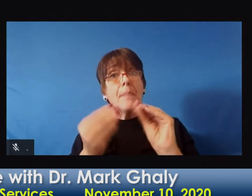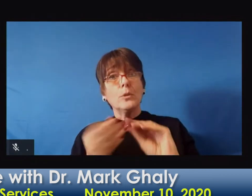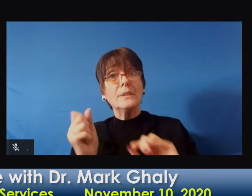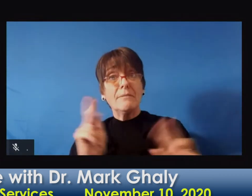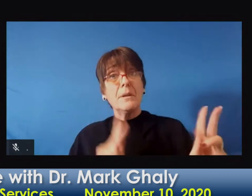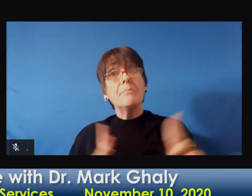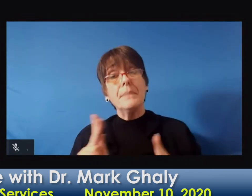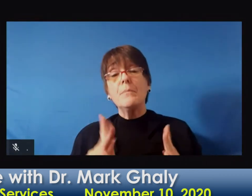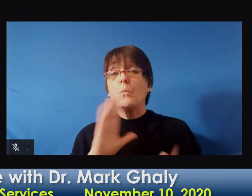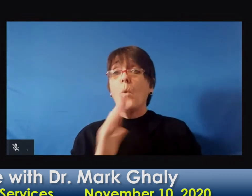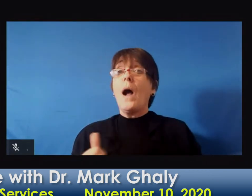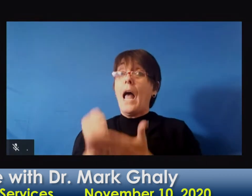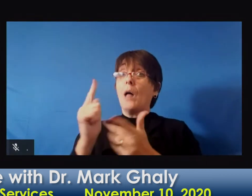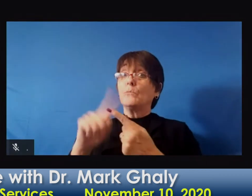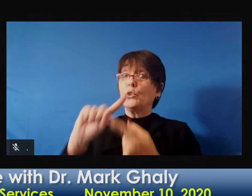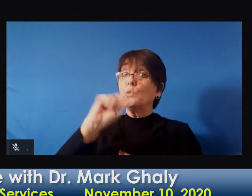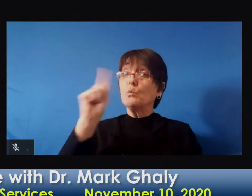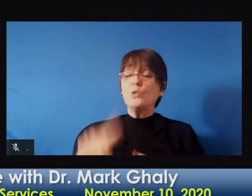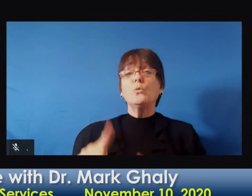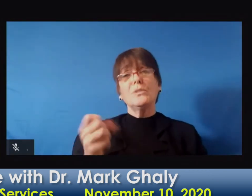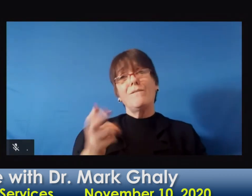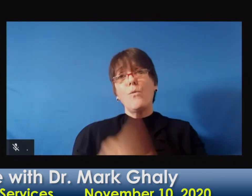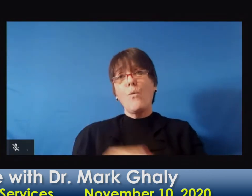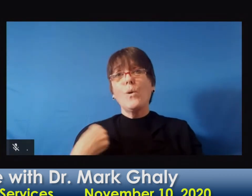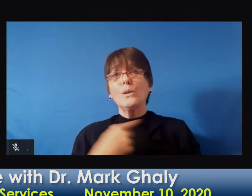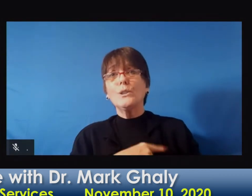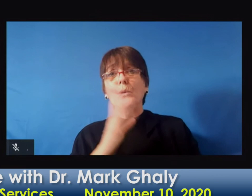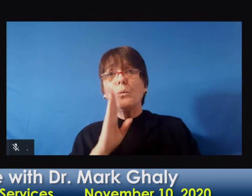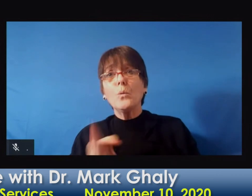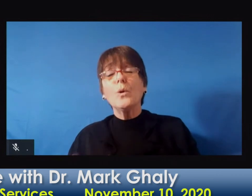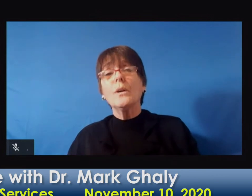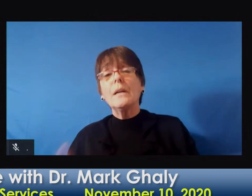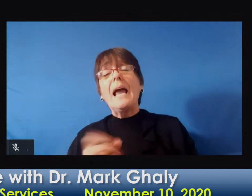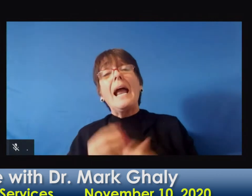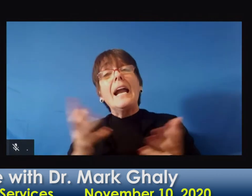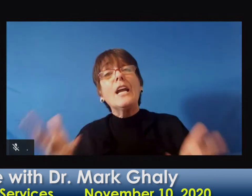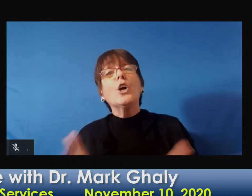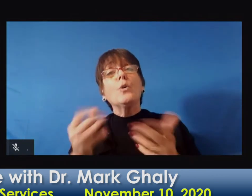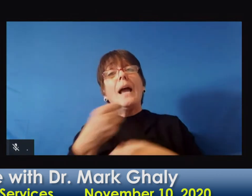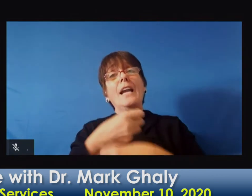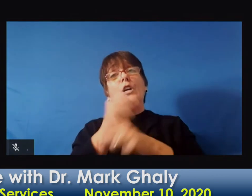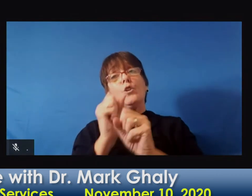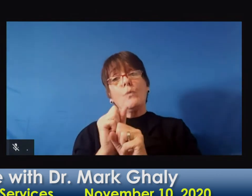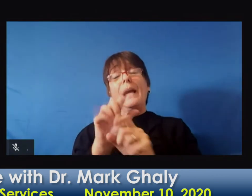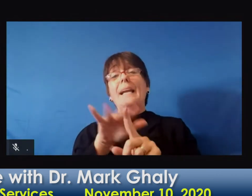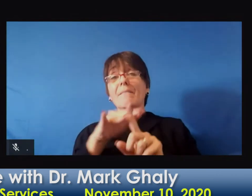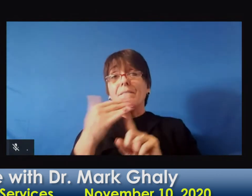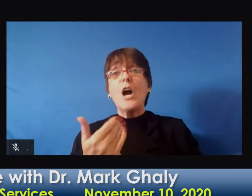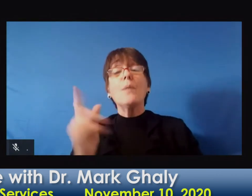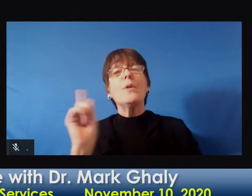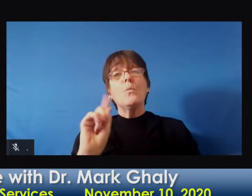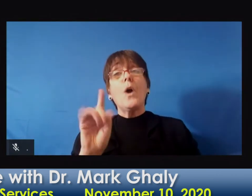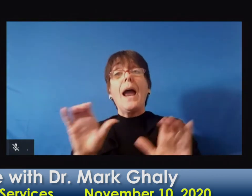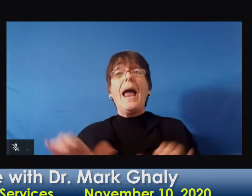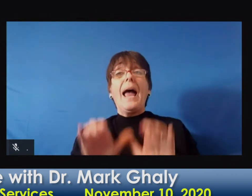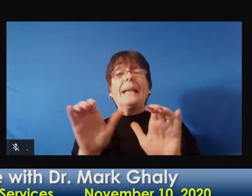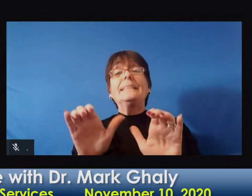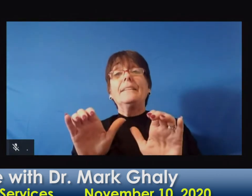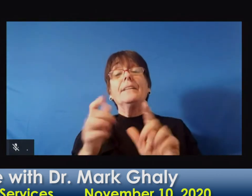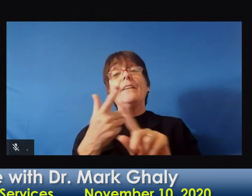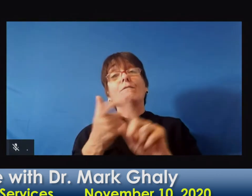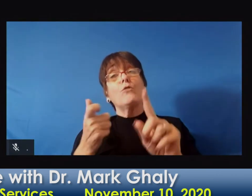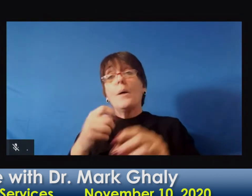indeed going to help us reduce transmission, or really encourage and even create an environment where activities move